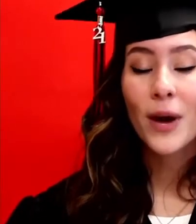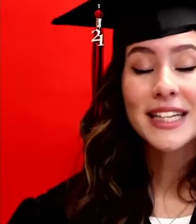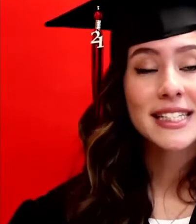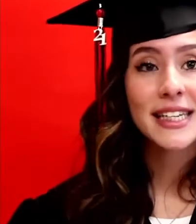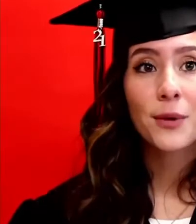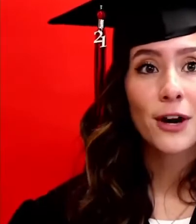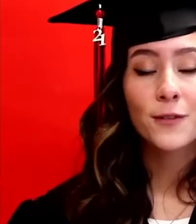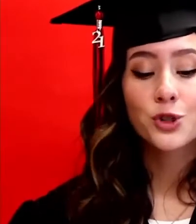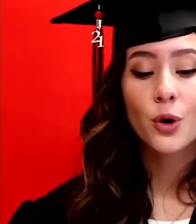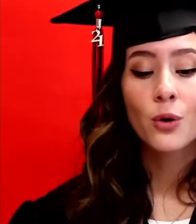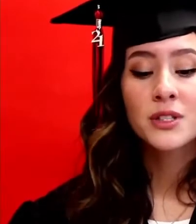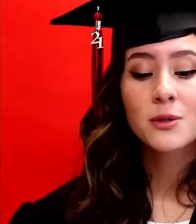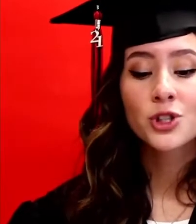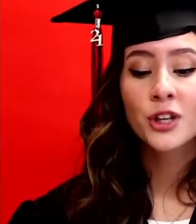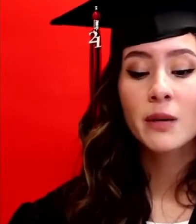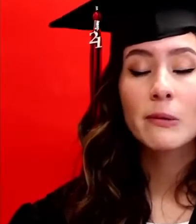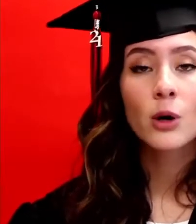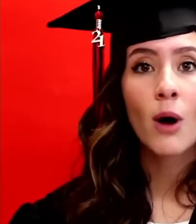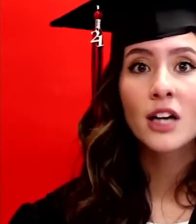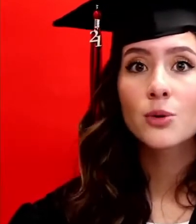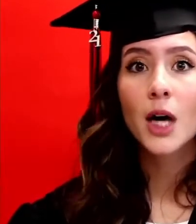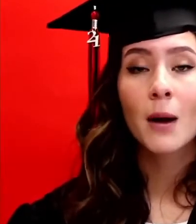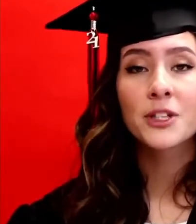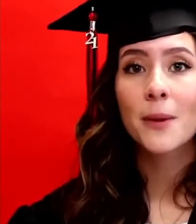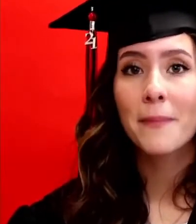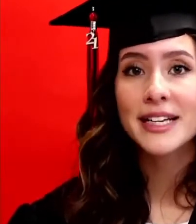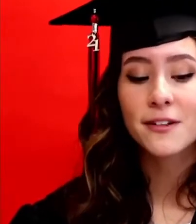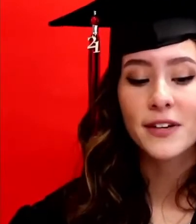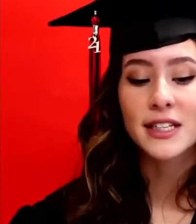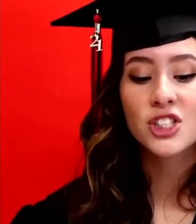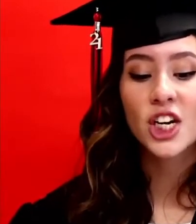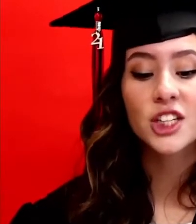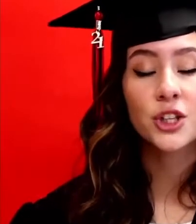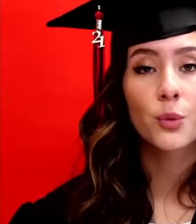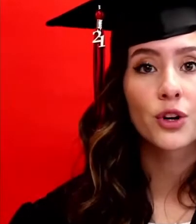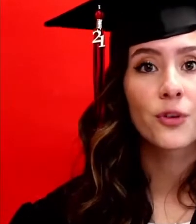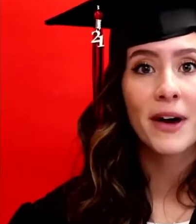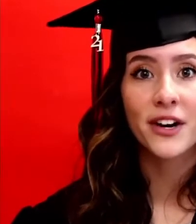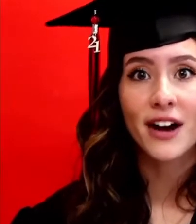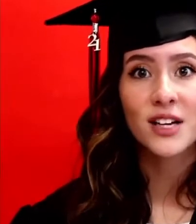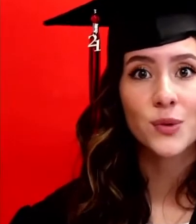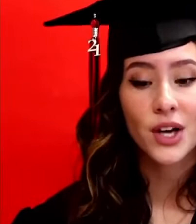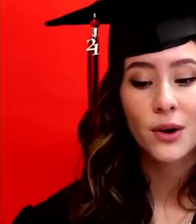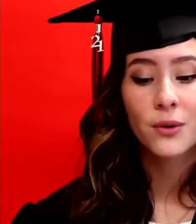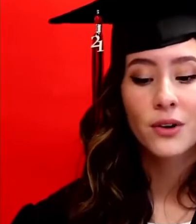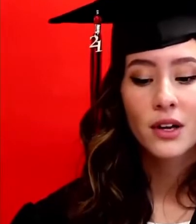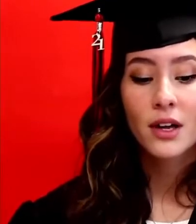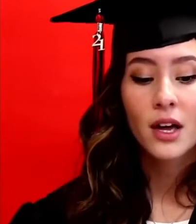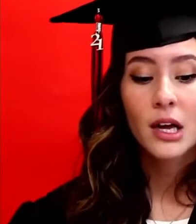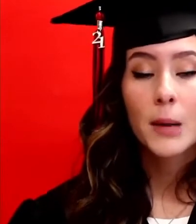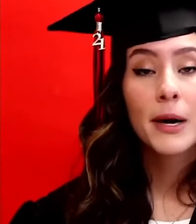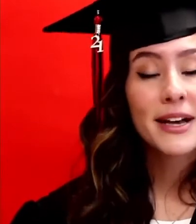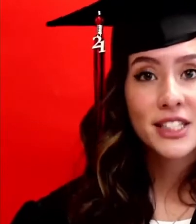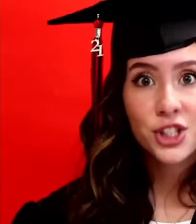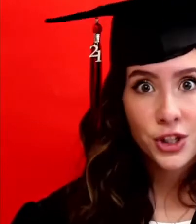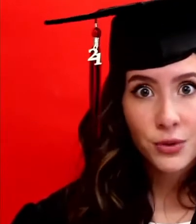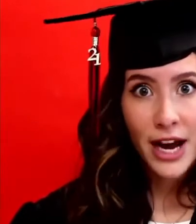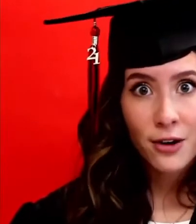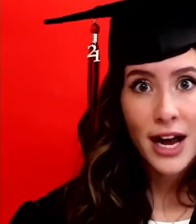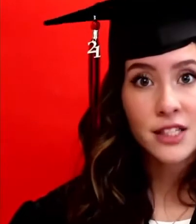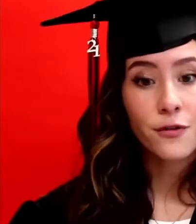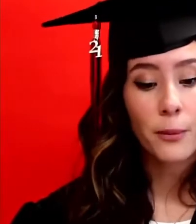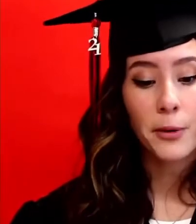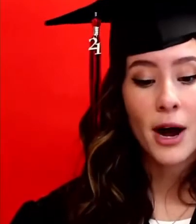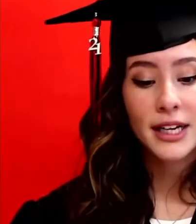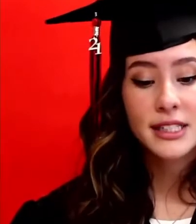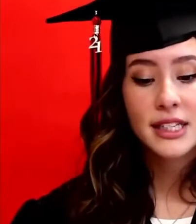I cannot wait to see what our future holds. Surely we will go on to accomplish amazing feats, changing the world for better as we go. My message to you